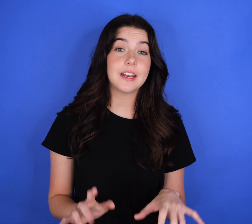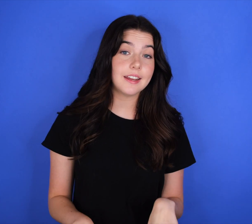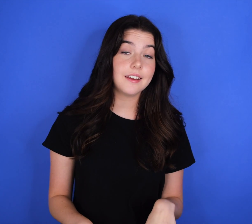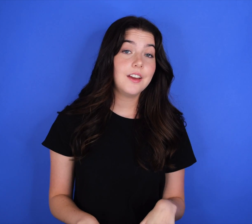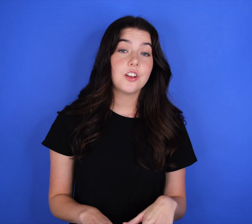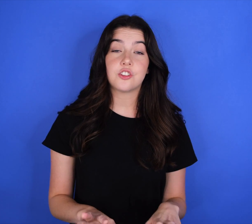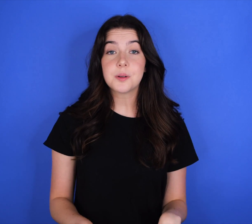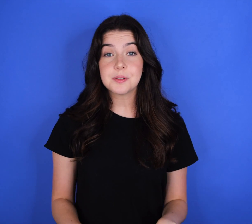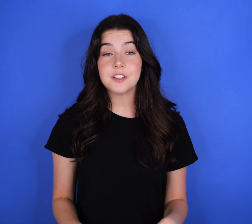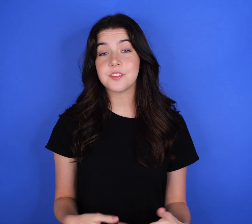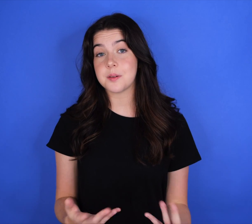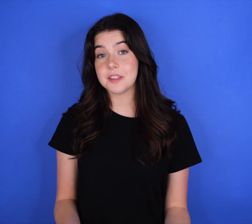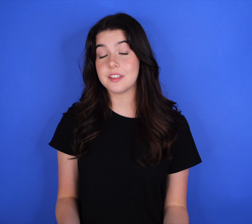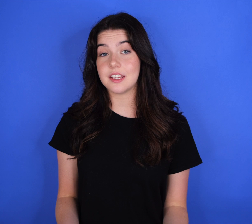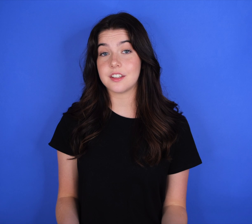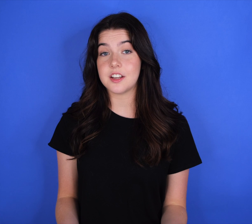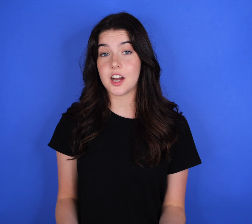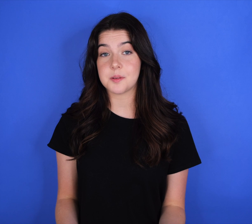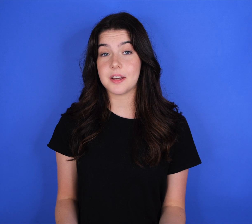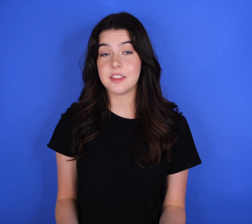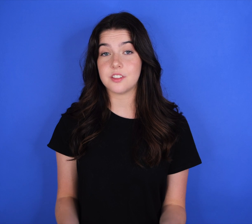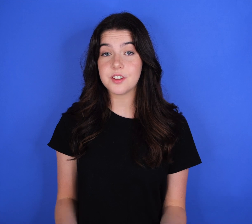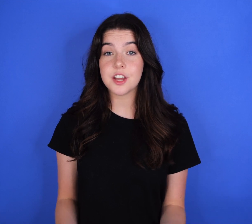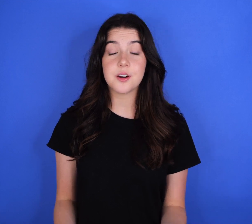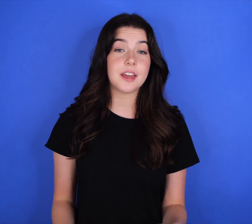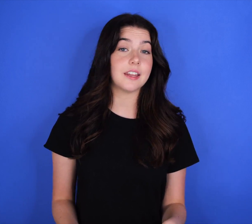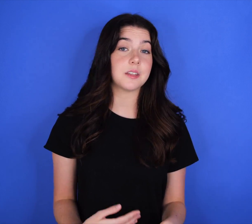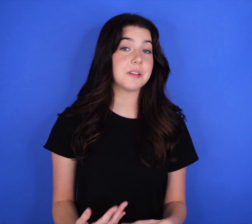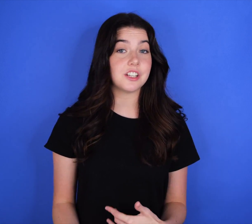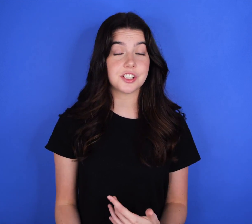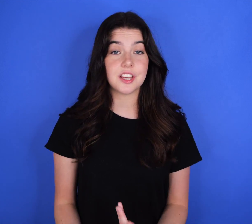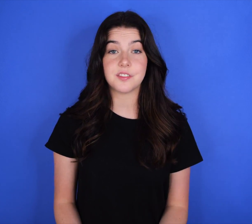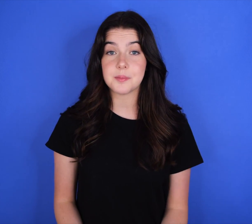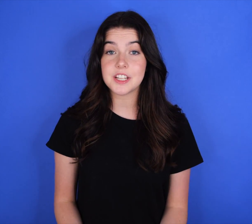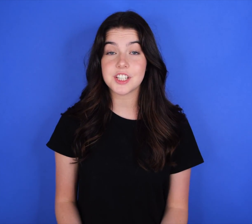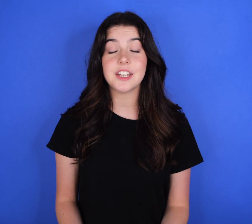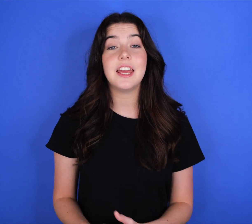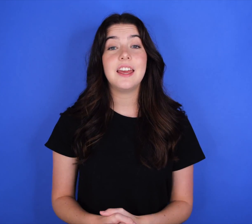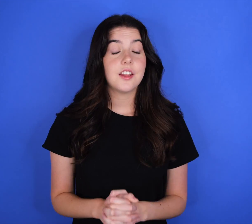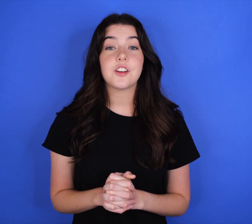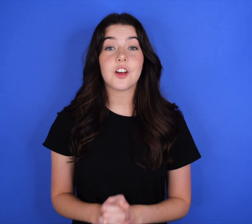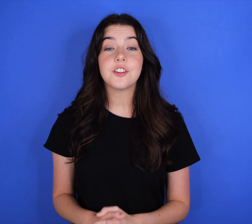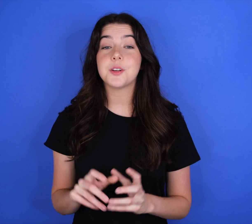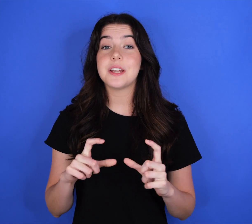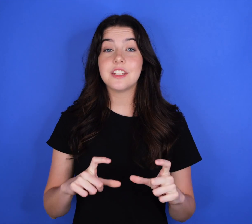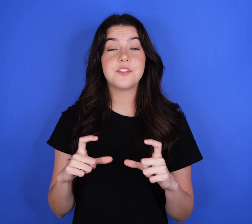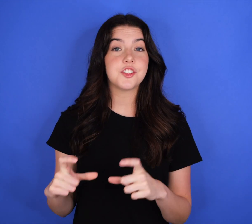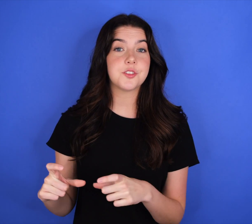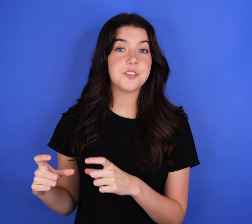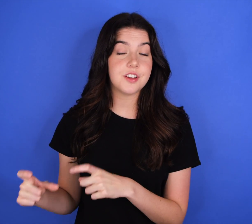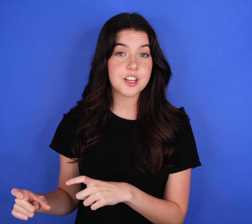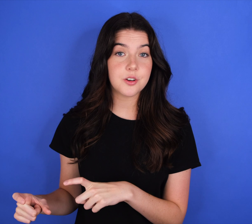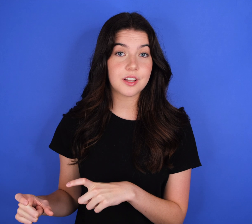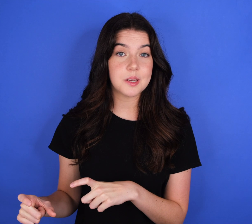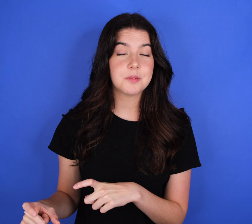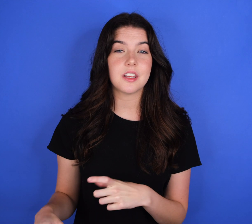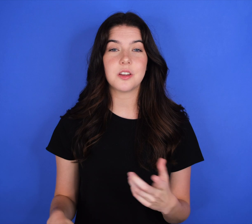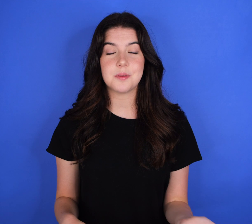written descriptions of some of the things that I talked about in this video and some additional information. There's also individual video clips that you'll be able